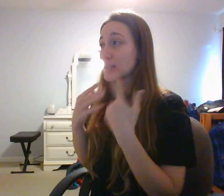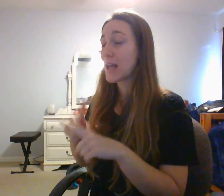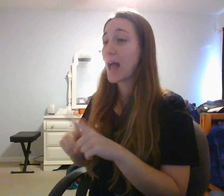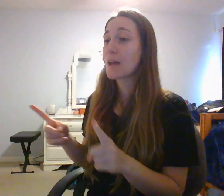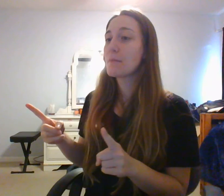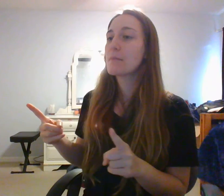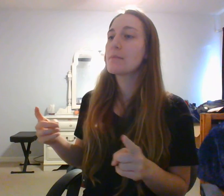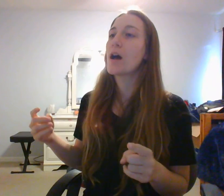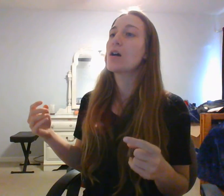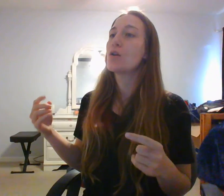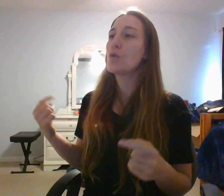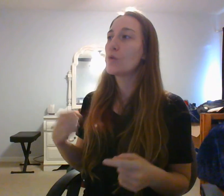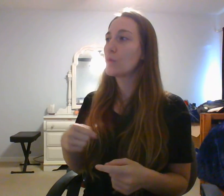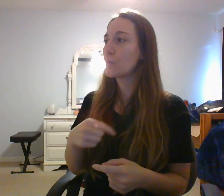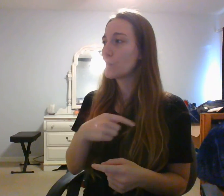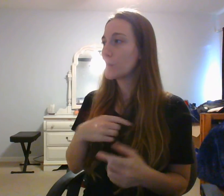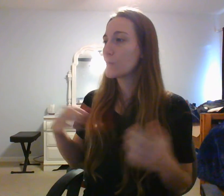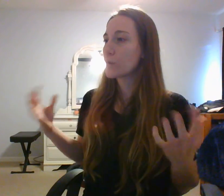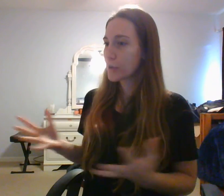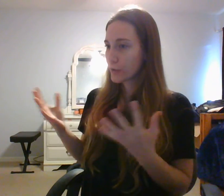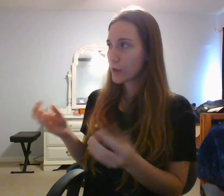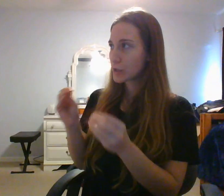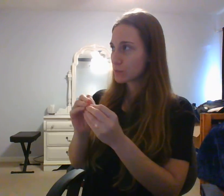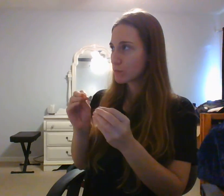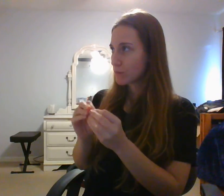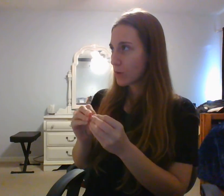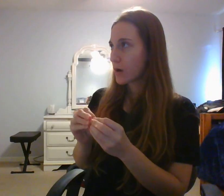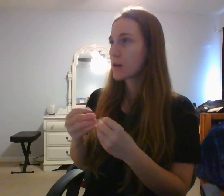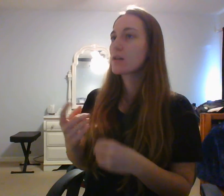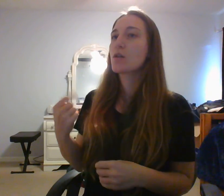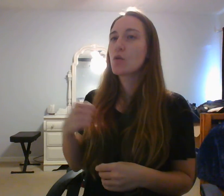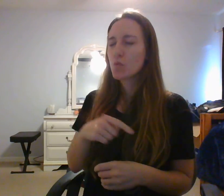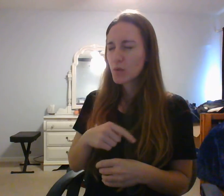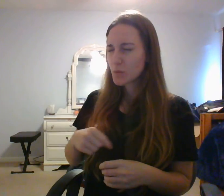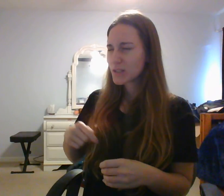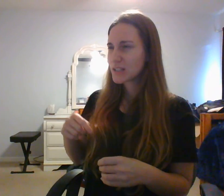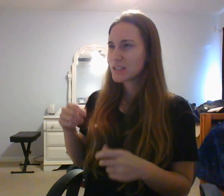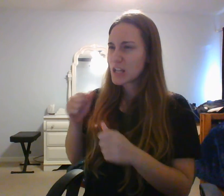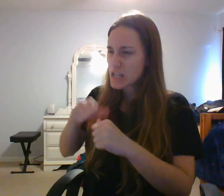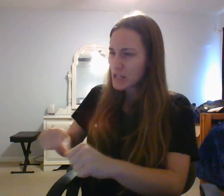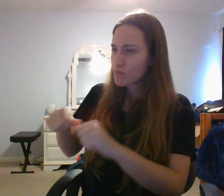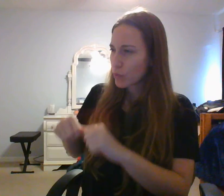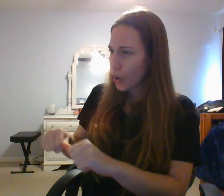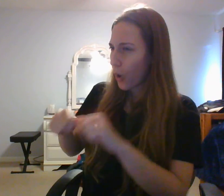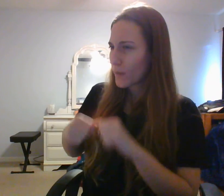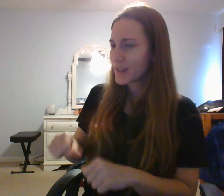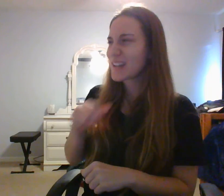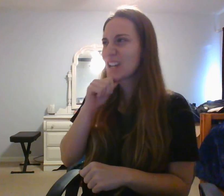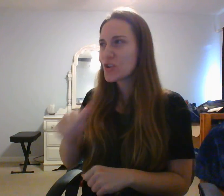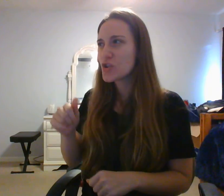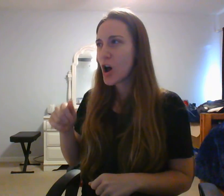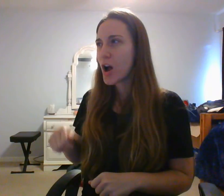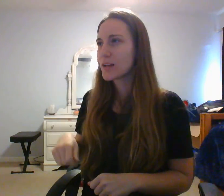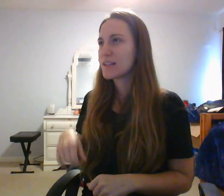us because we're being effective. And so we're going to keep on doing it. We're going to do even more if we can. We won't let this stop us. We won't let this turn us around.